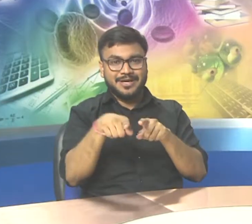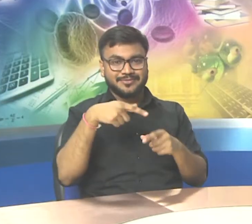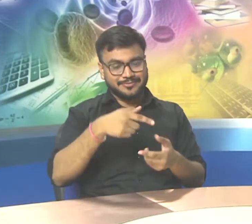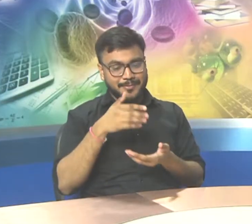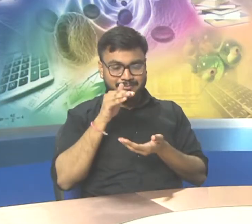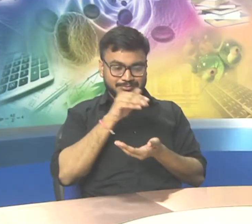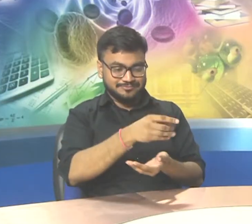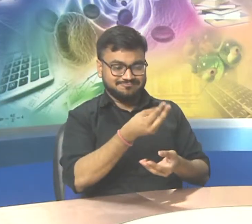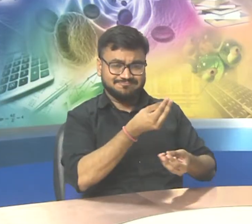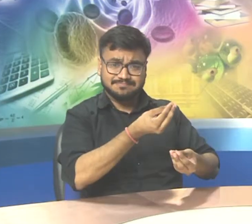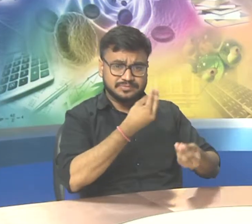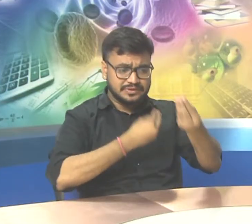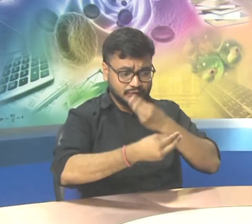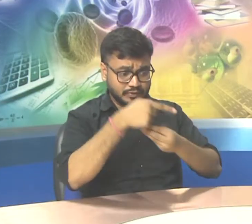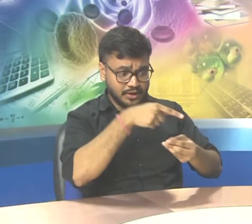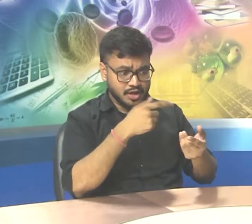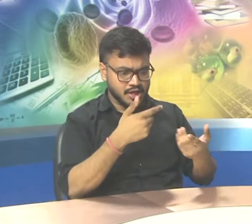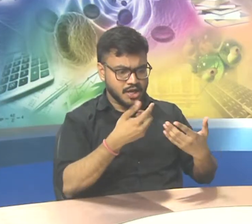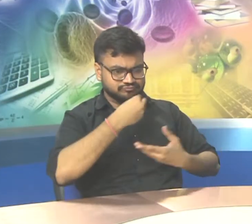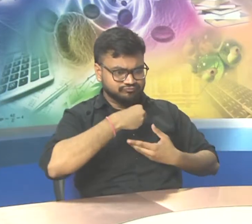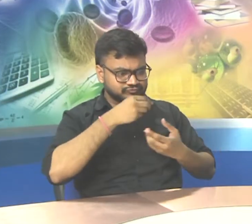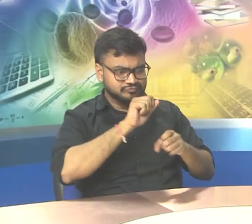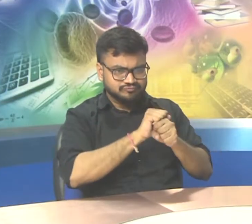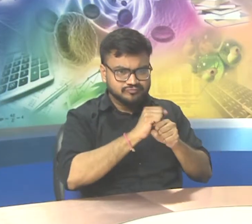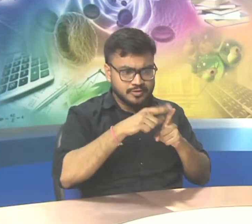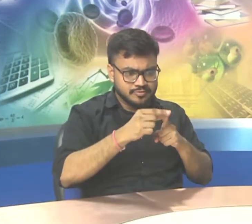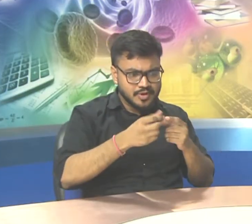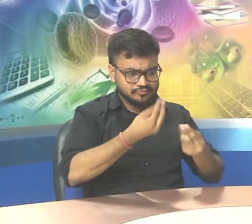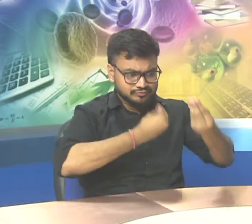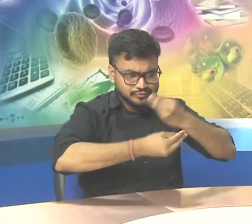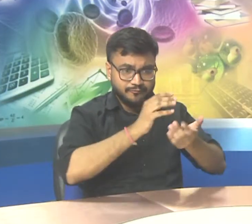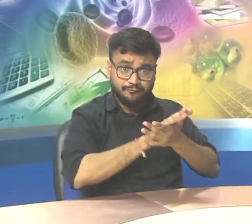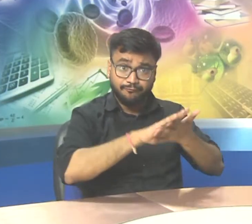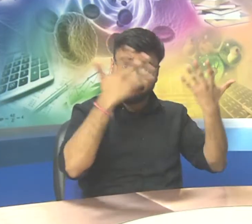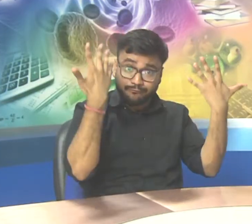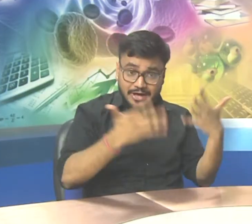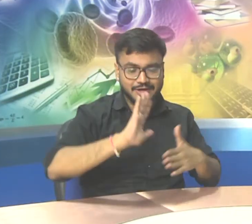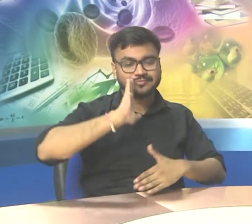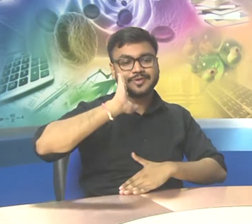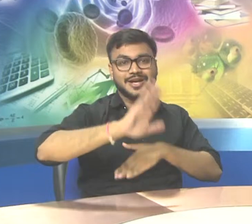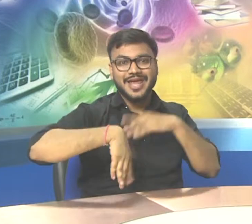So we should eat healthy food to stay active, strong and fit.